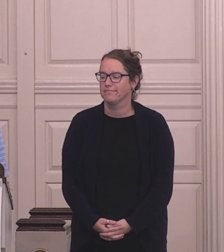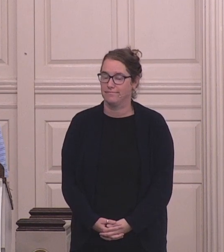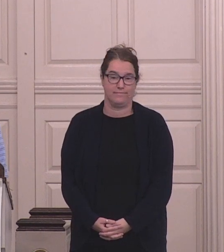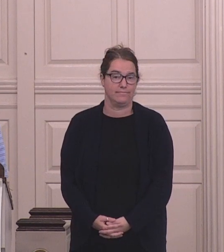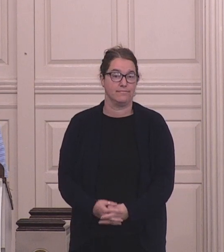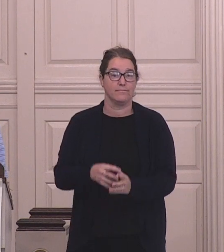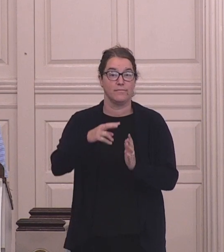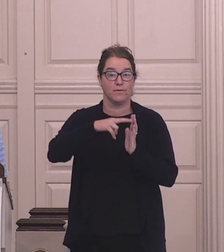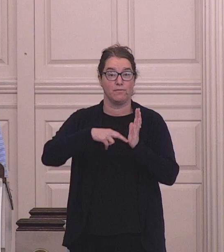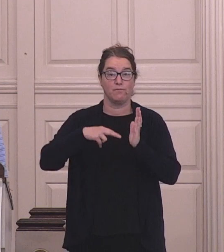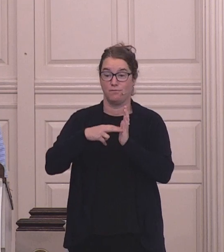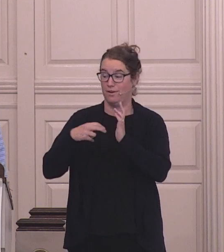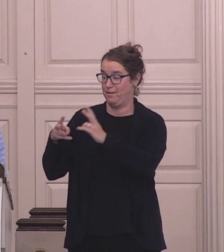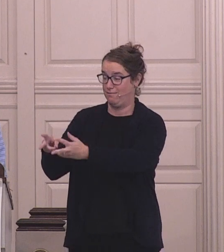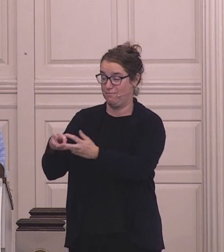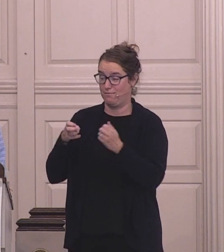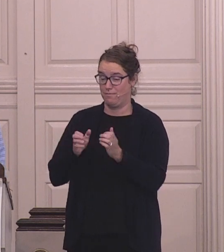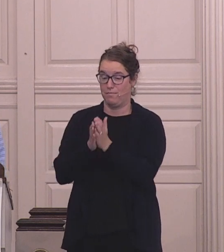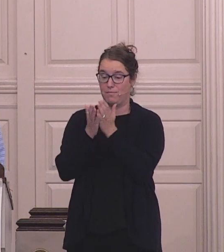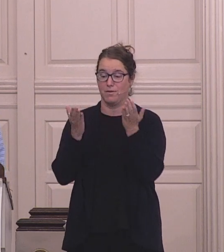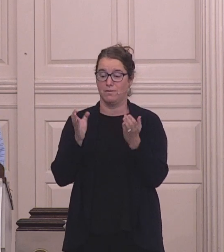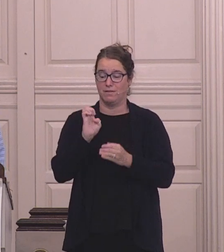A reading from the book of Exodus.